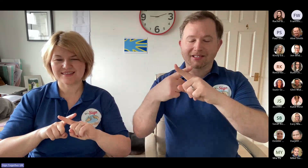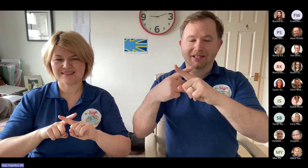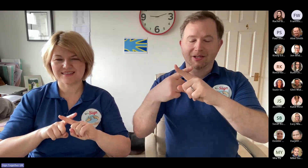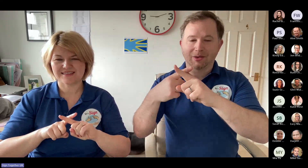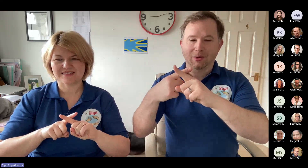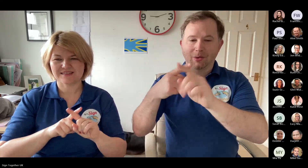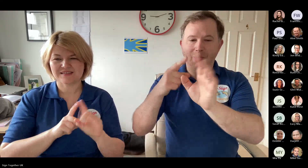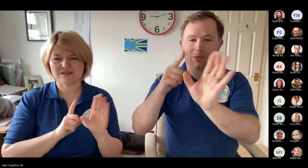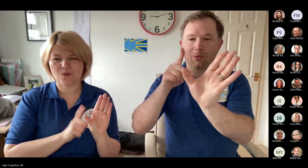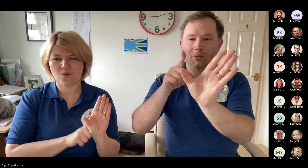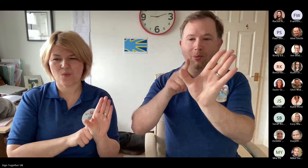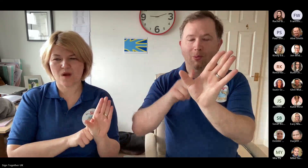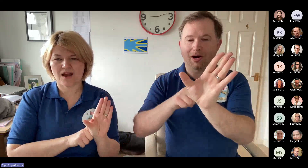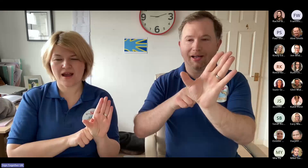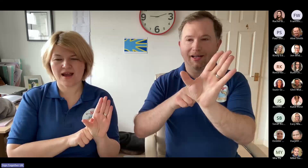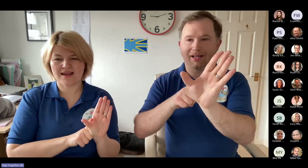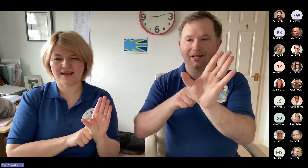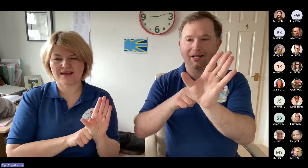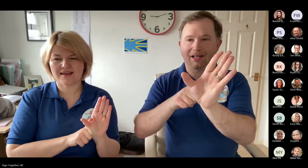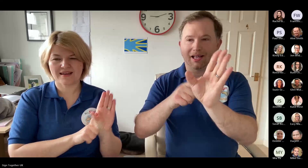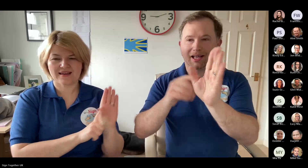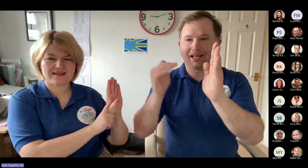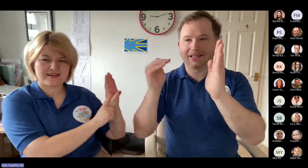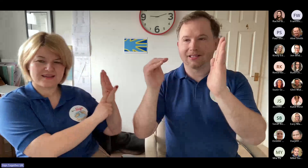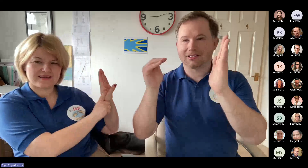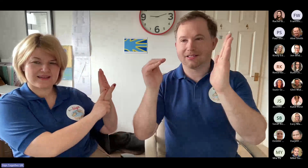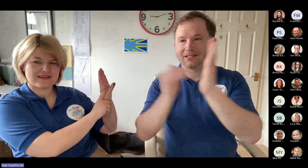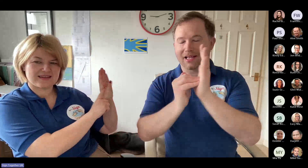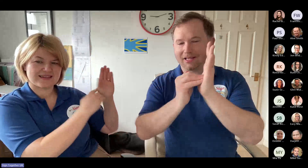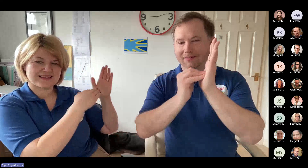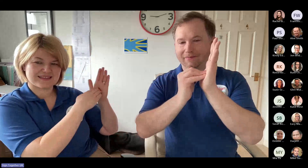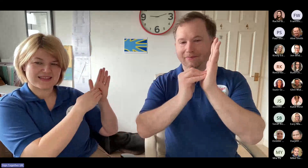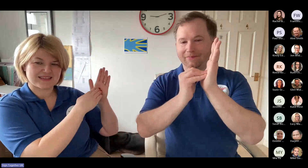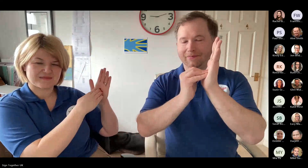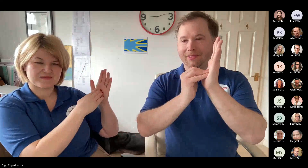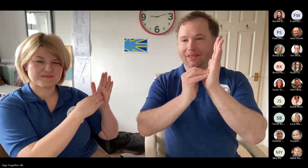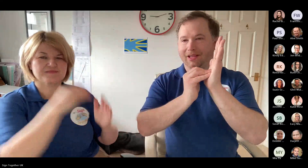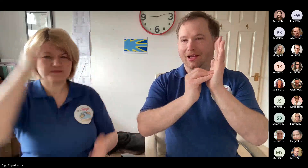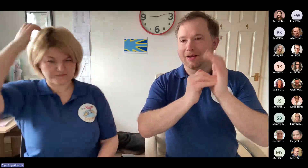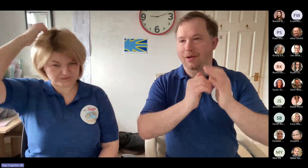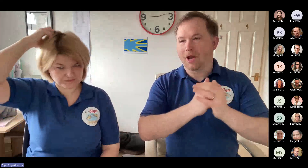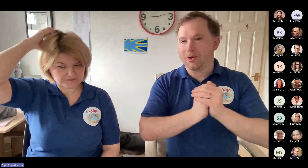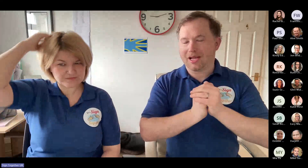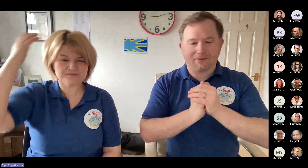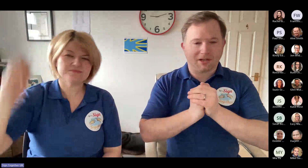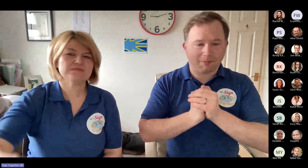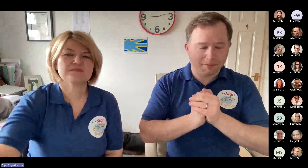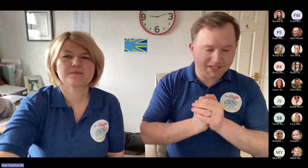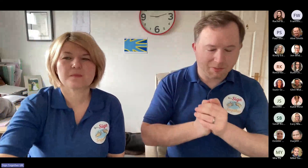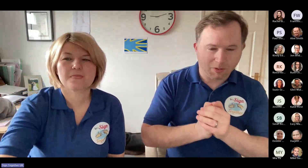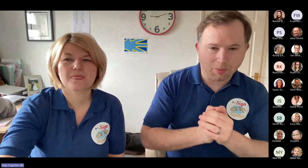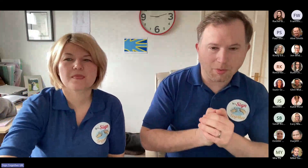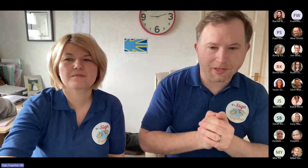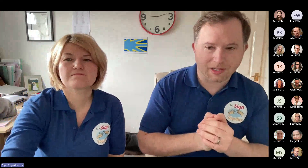X. Y. And Z. Okay, we only have a couple minutes more, but what we'd like you